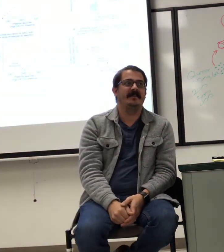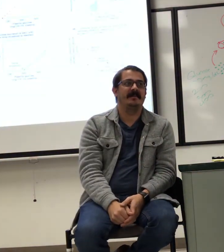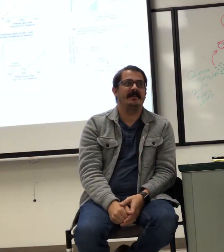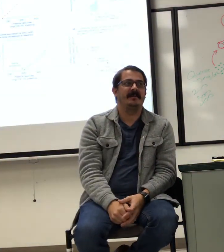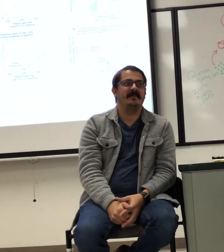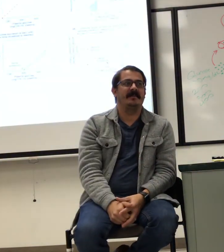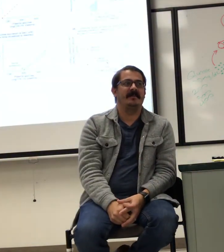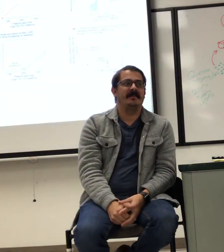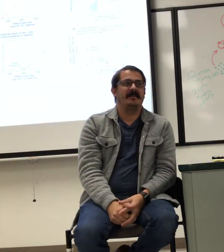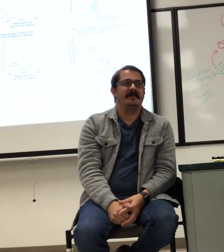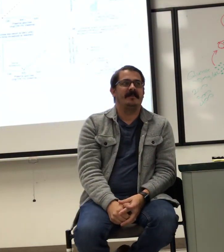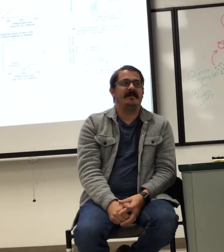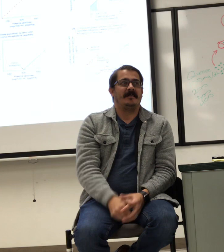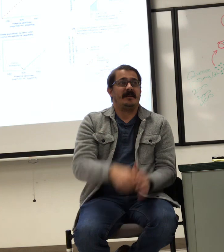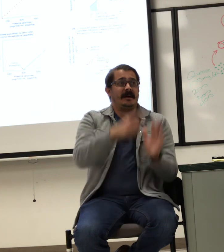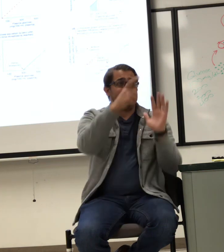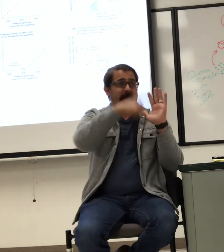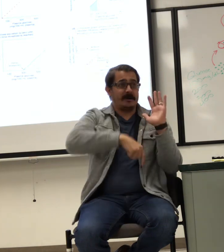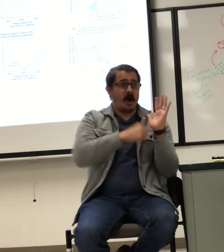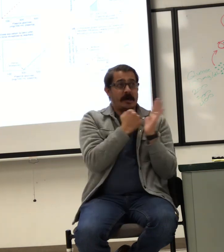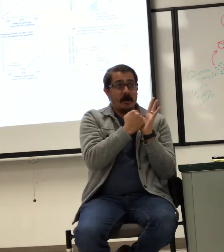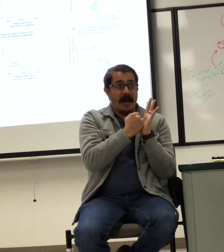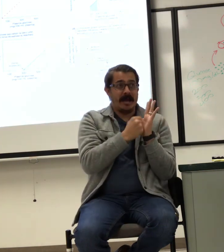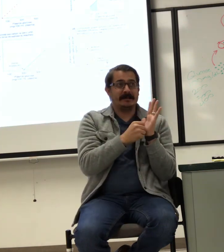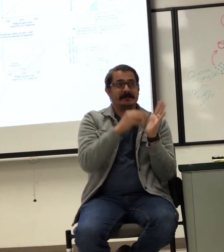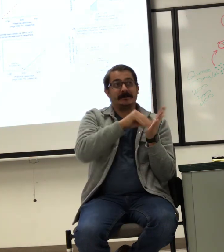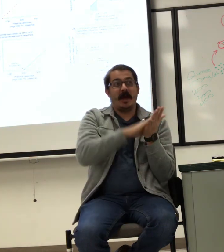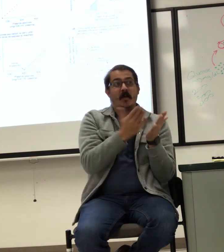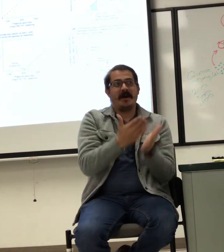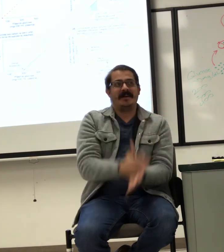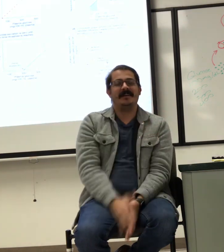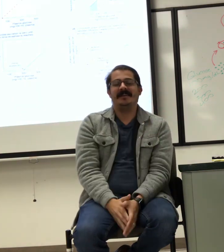Erase, Scantron, what are you gonna put?